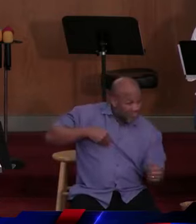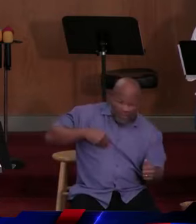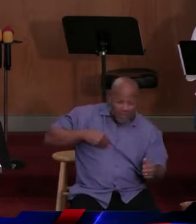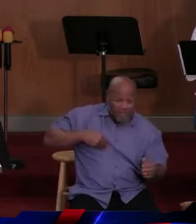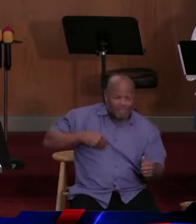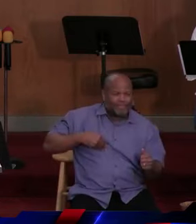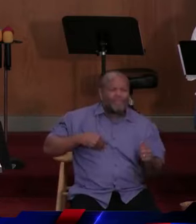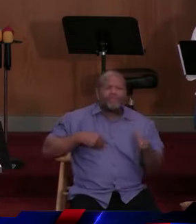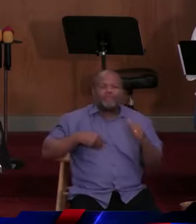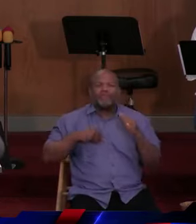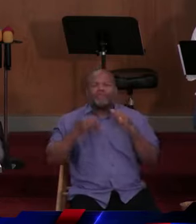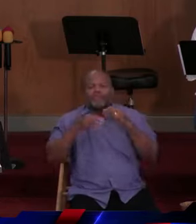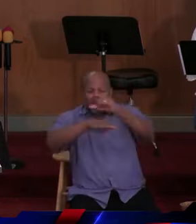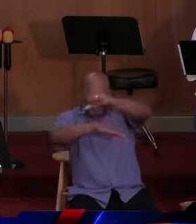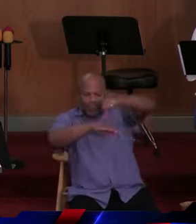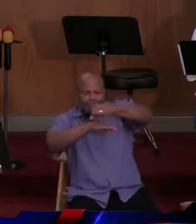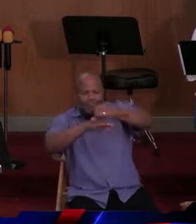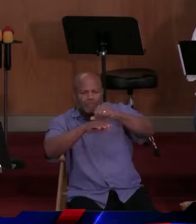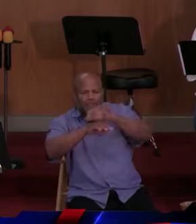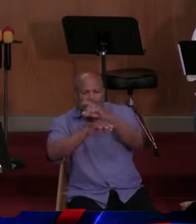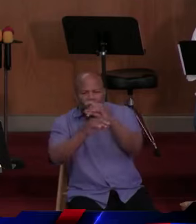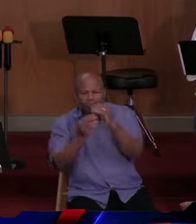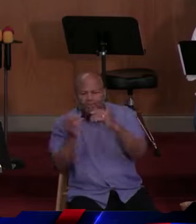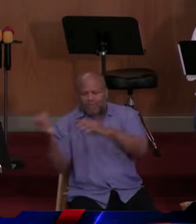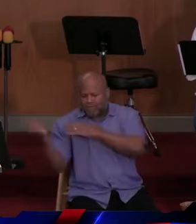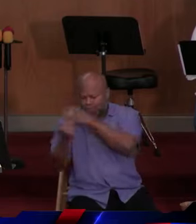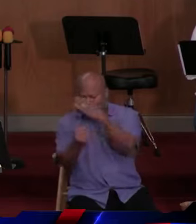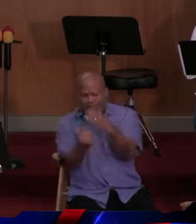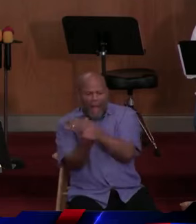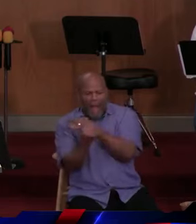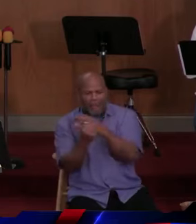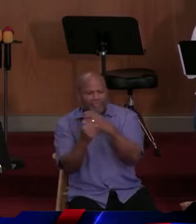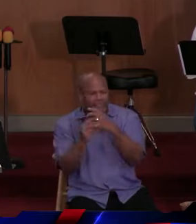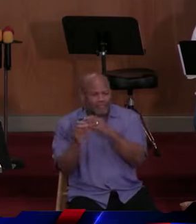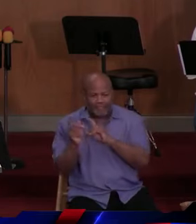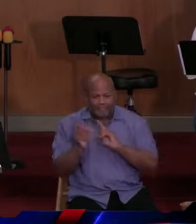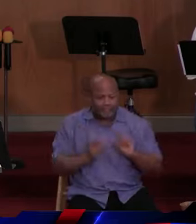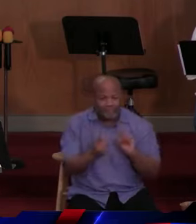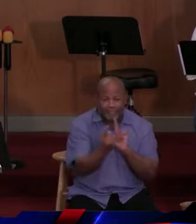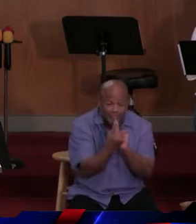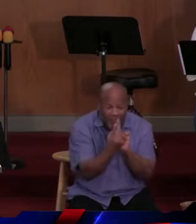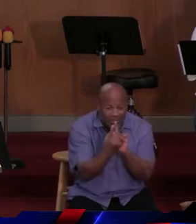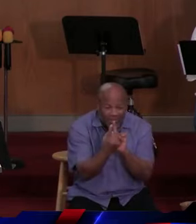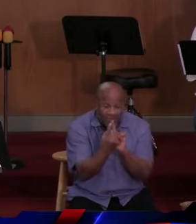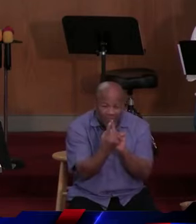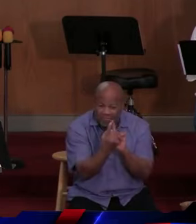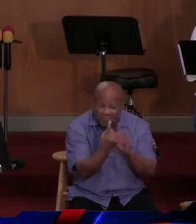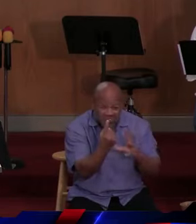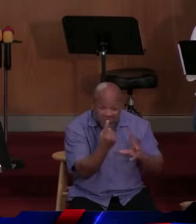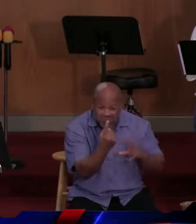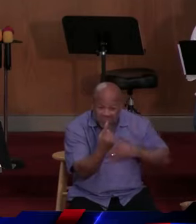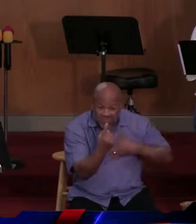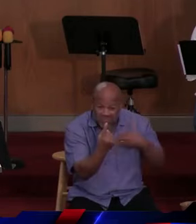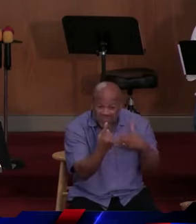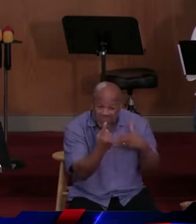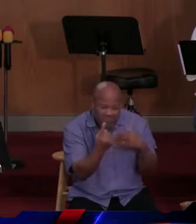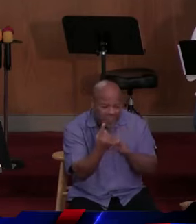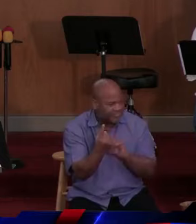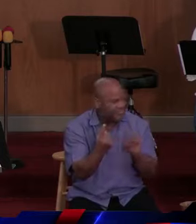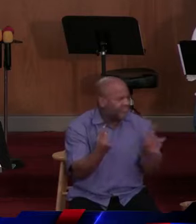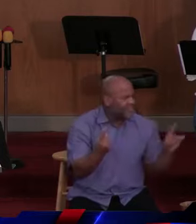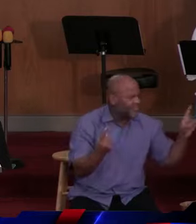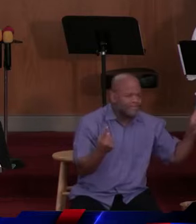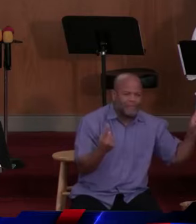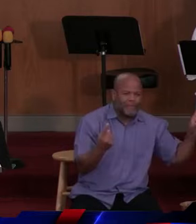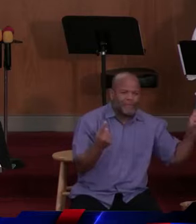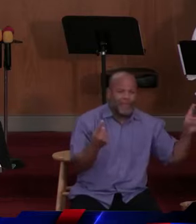of thy salvation. It wasn't that, Lord, give me back salvation. I'm saved, but because of my sin,